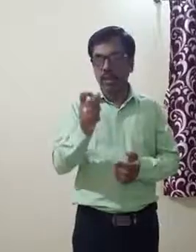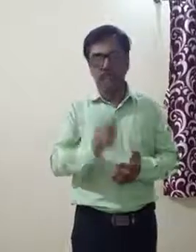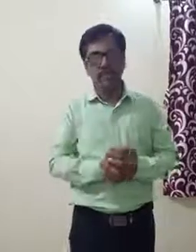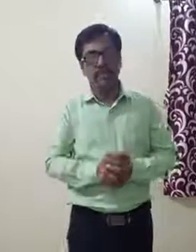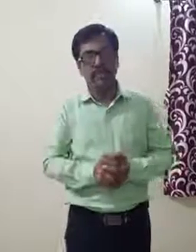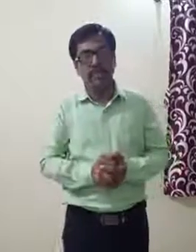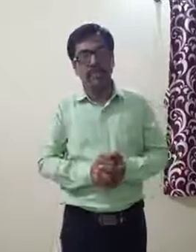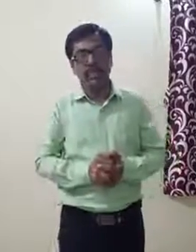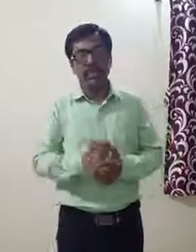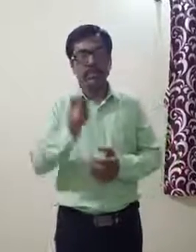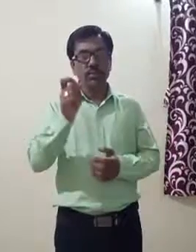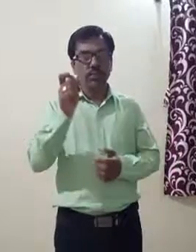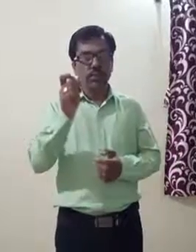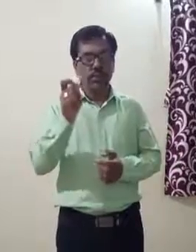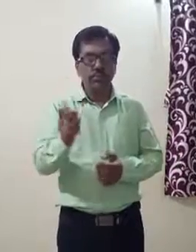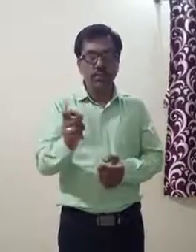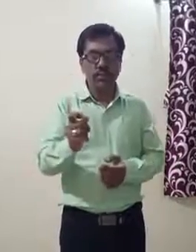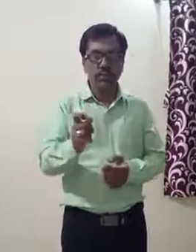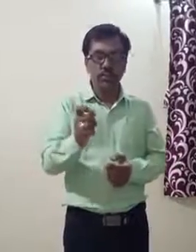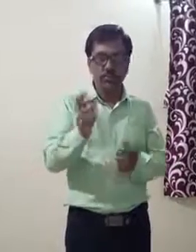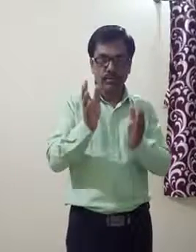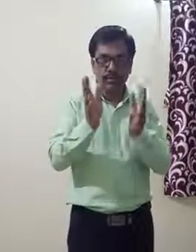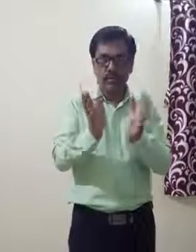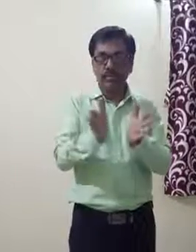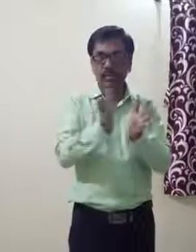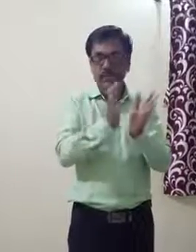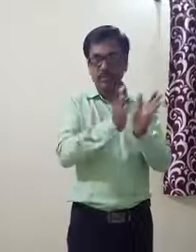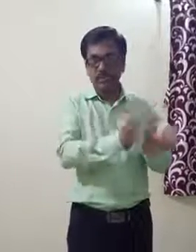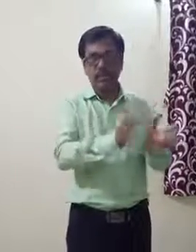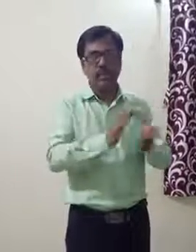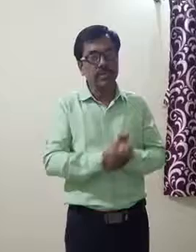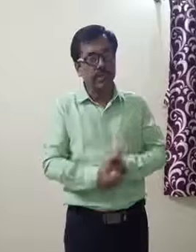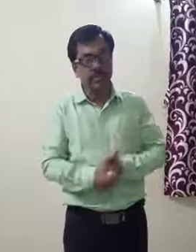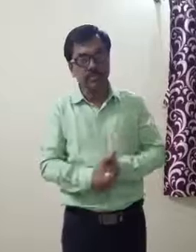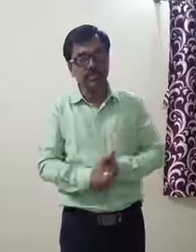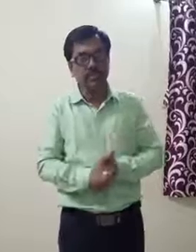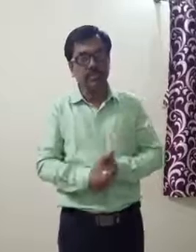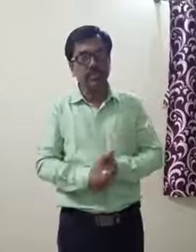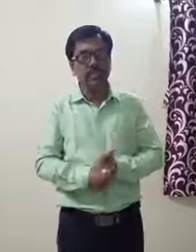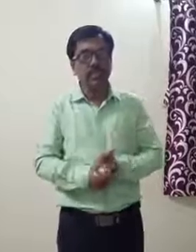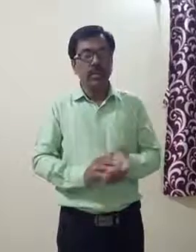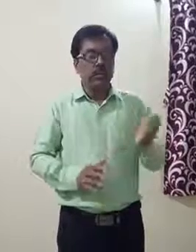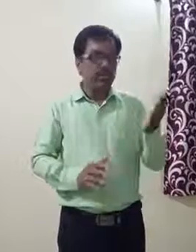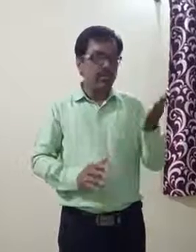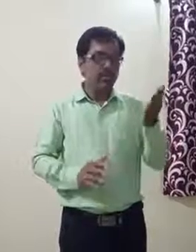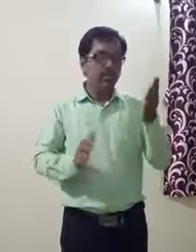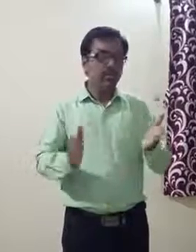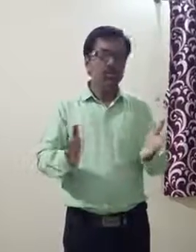flag, which was replaced by the royal standard. Then they composed